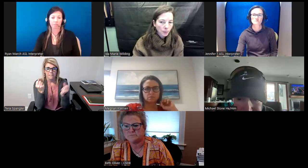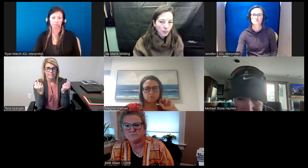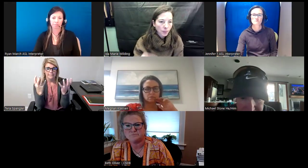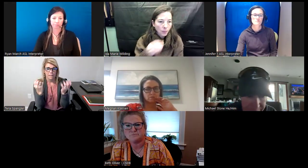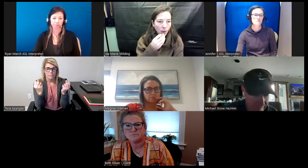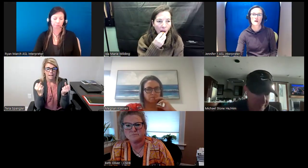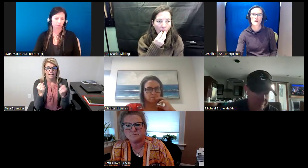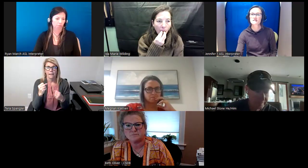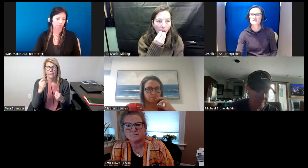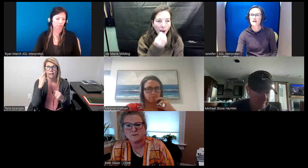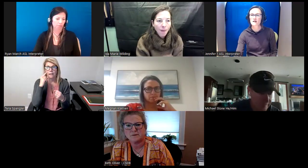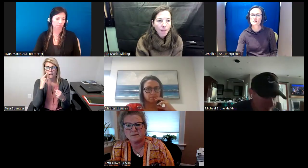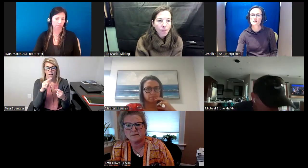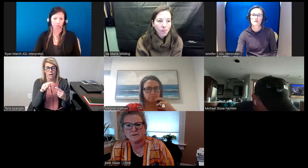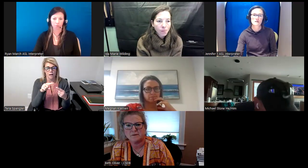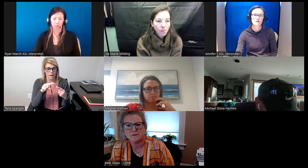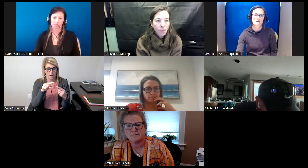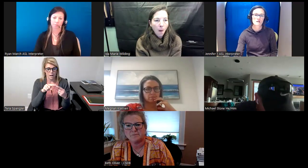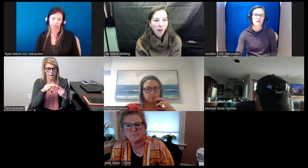Tara? This is Tara.